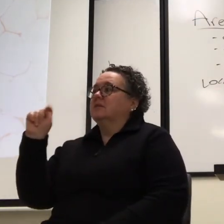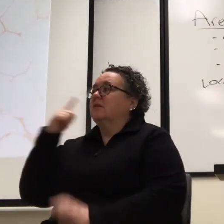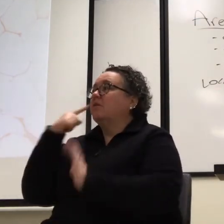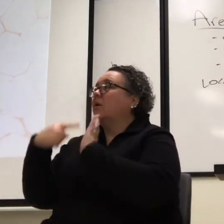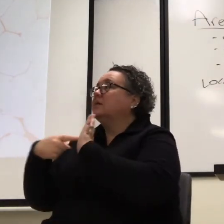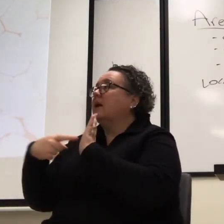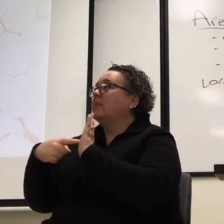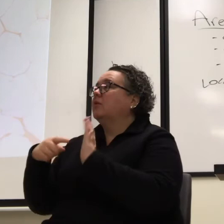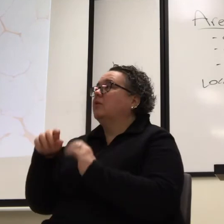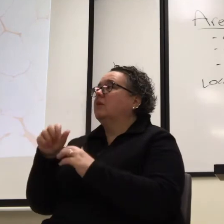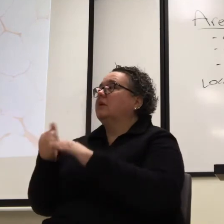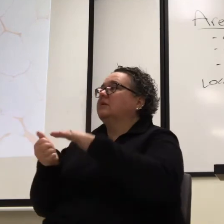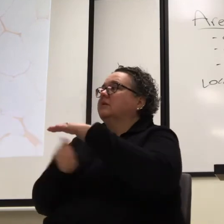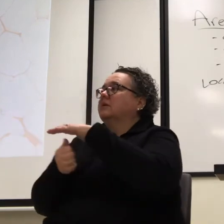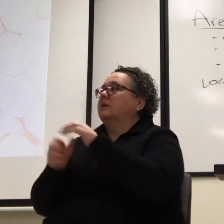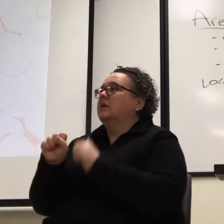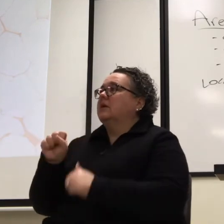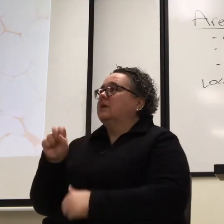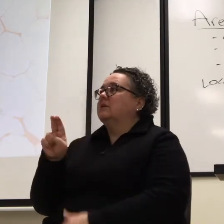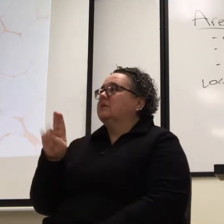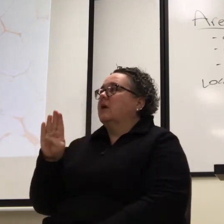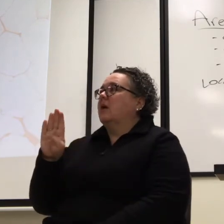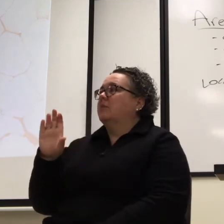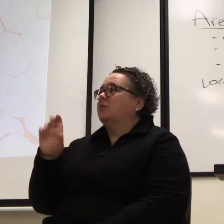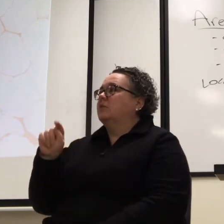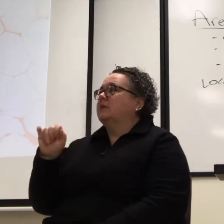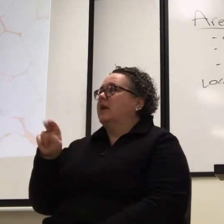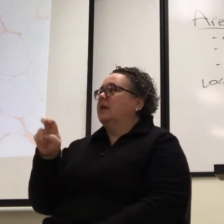example, subcutaneous layer, skin deep.